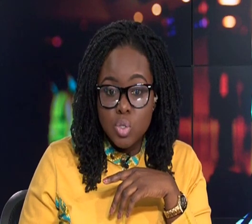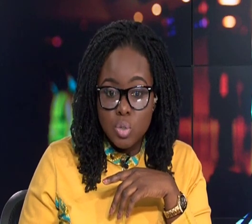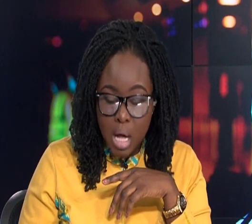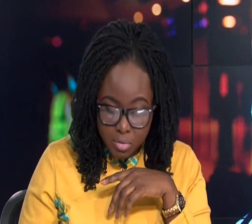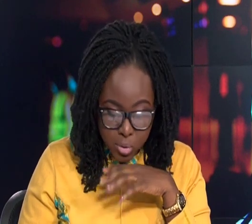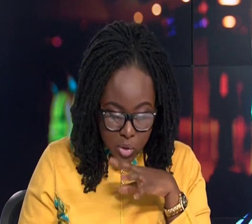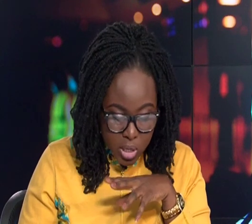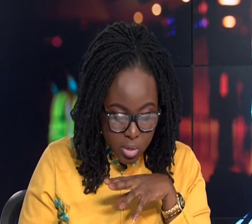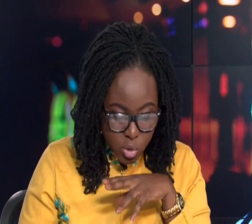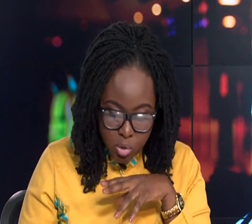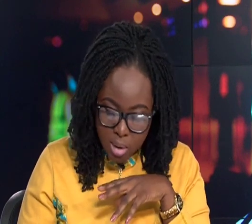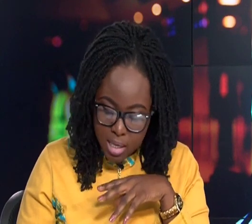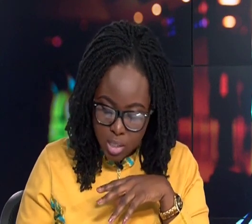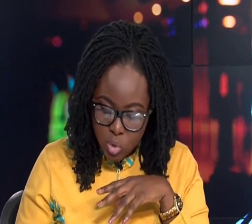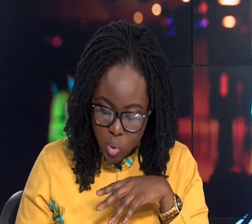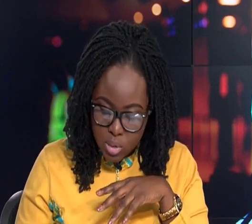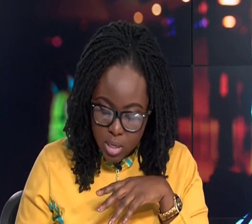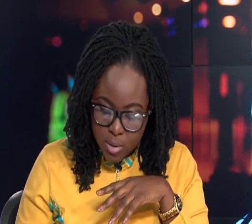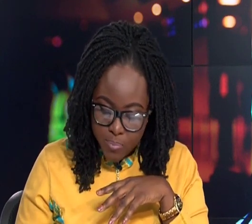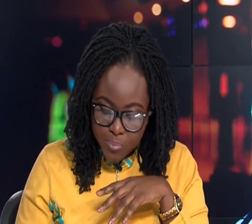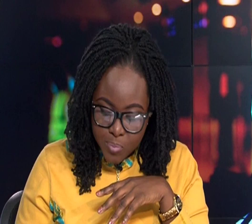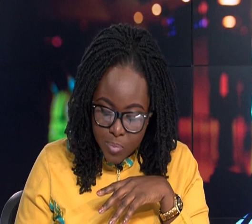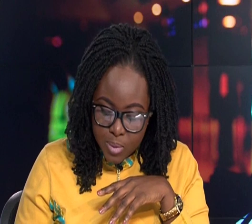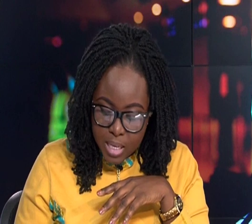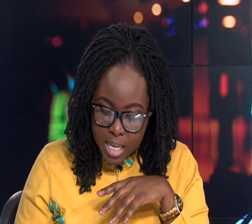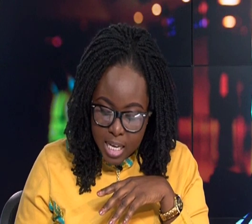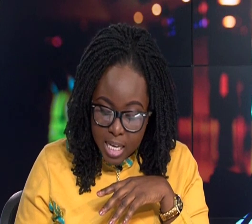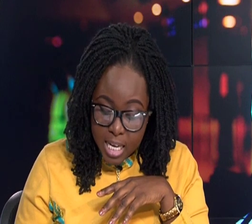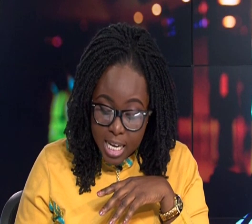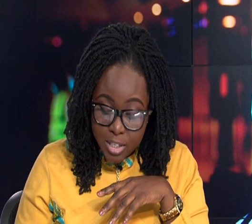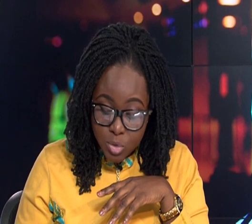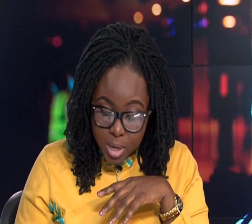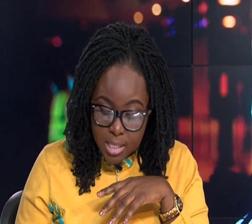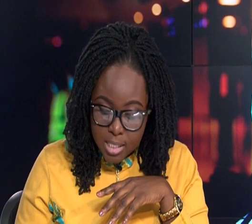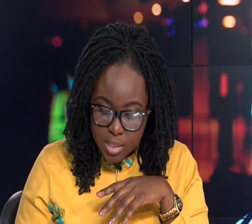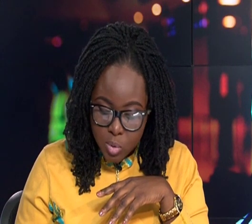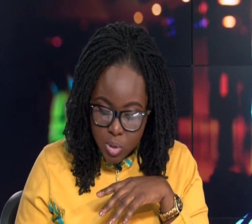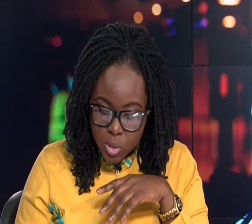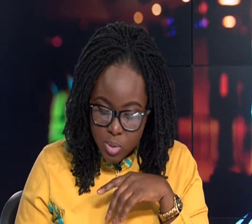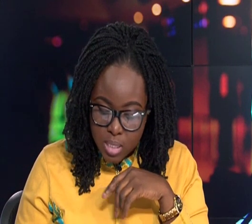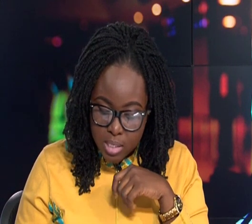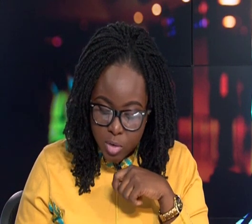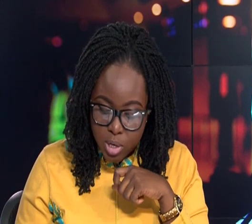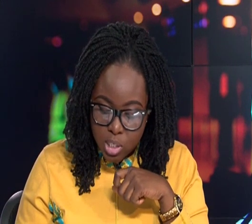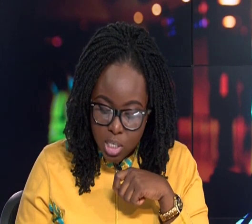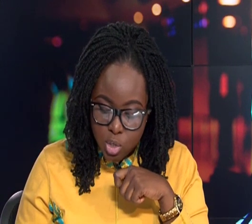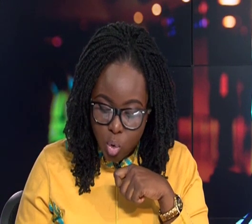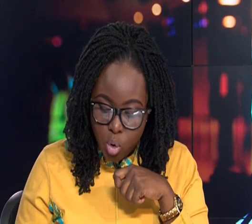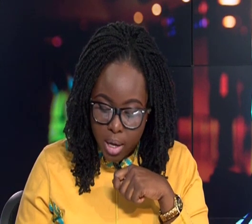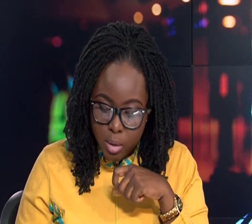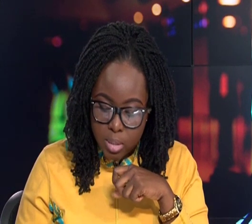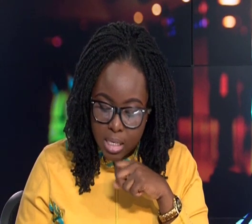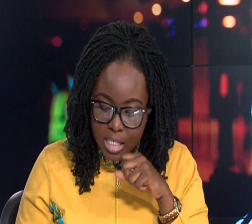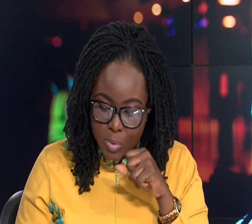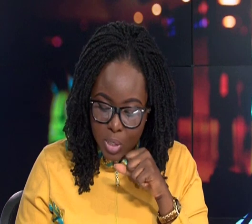questions. You still have concerns on your mind that you want addressed. Well, this one says, congratulations to